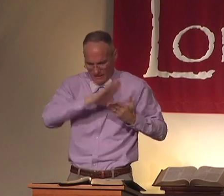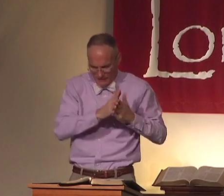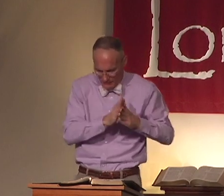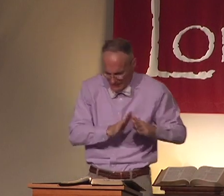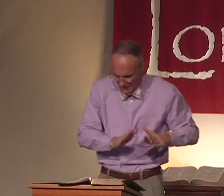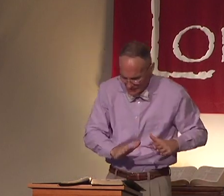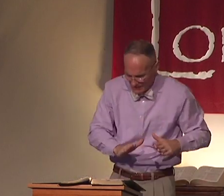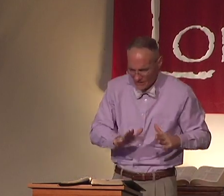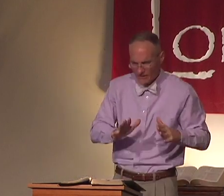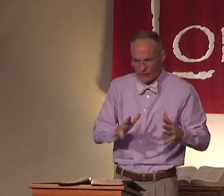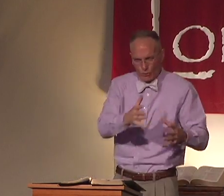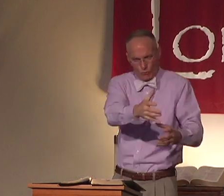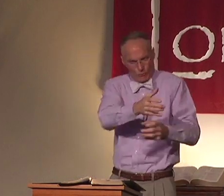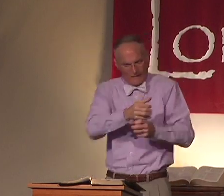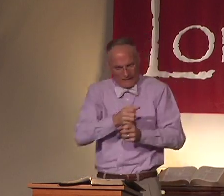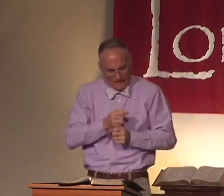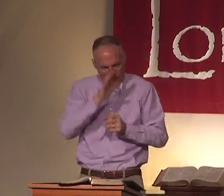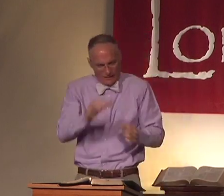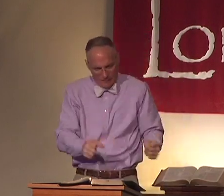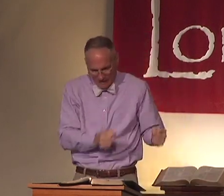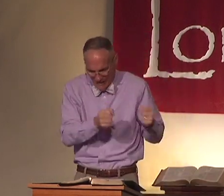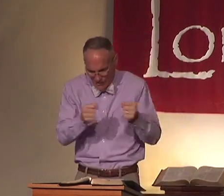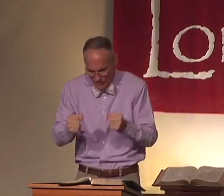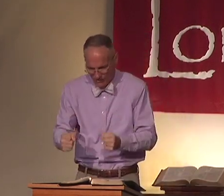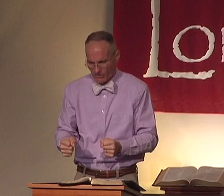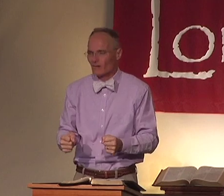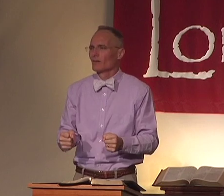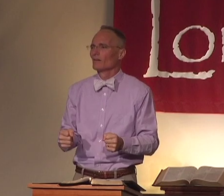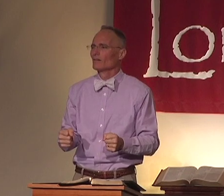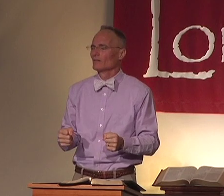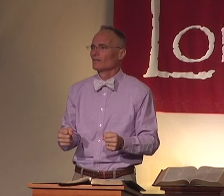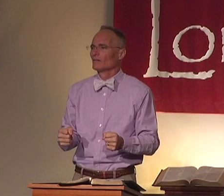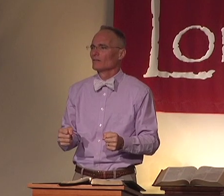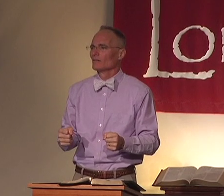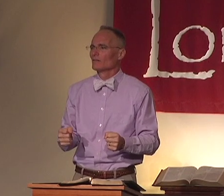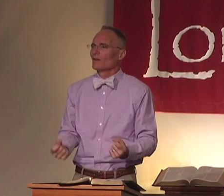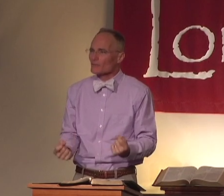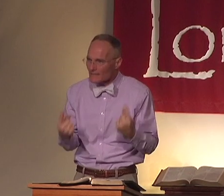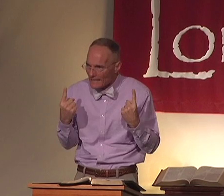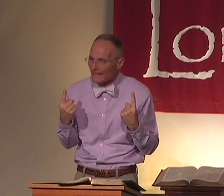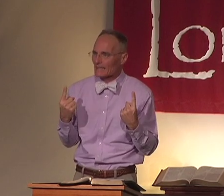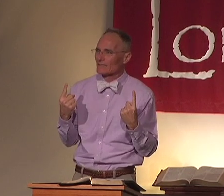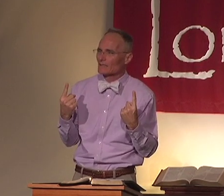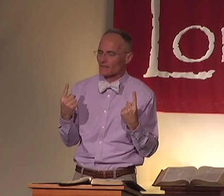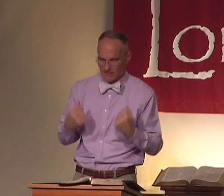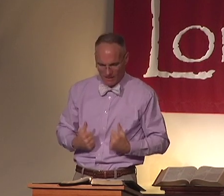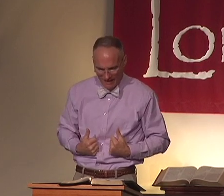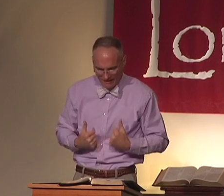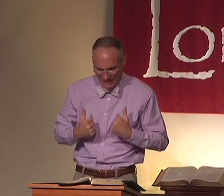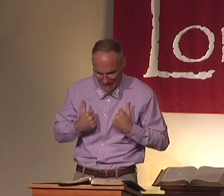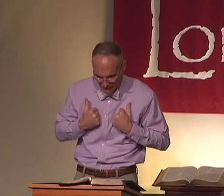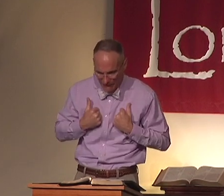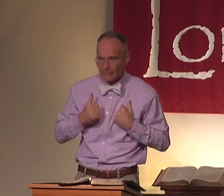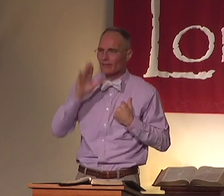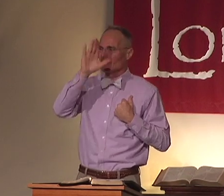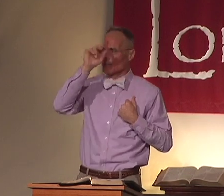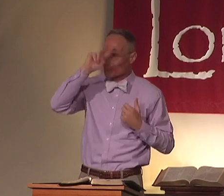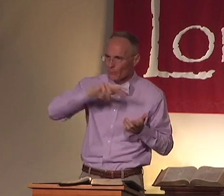Believe and accept His peace. Receive His power. And understand